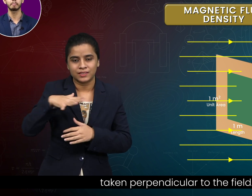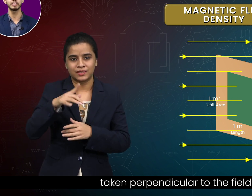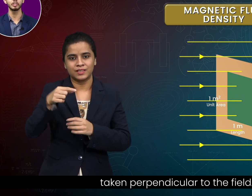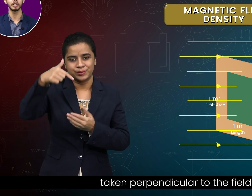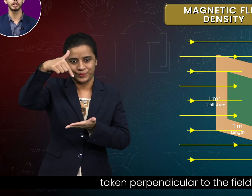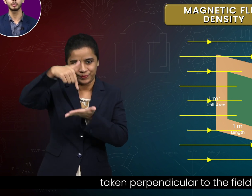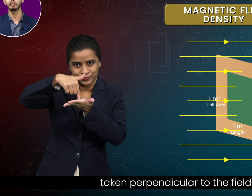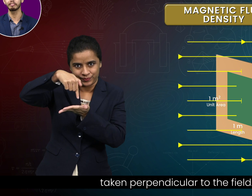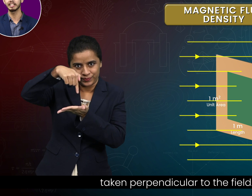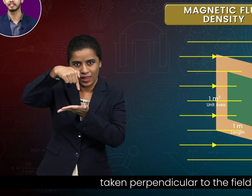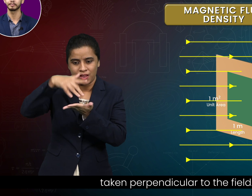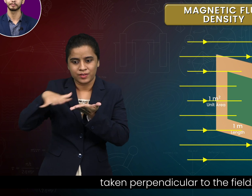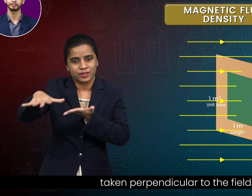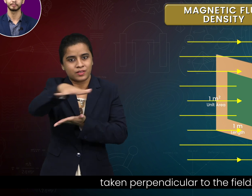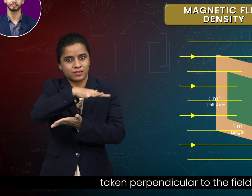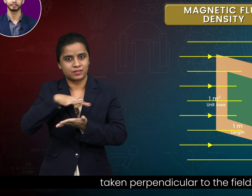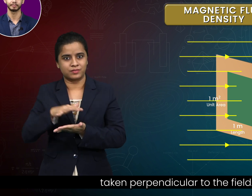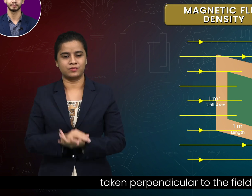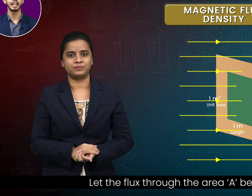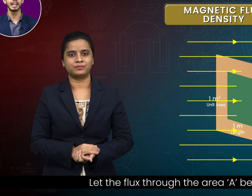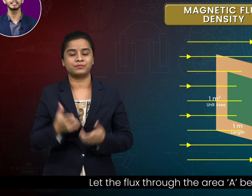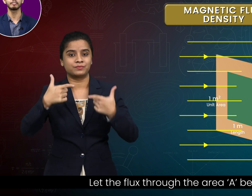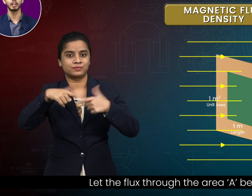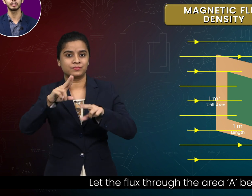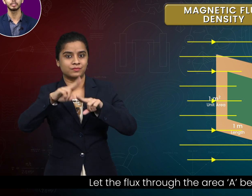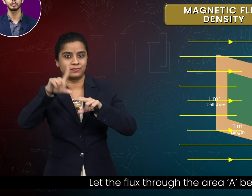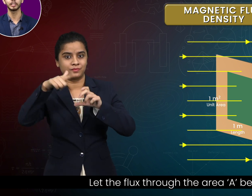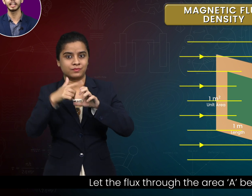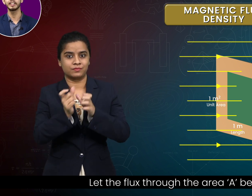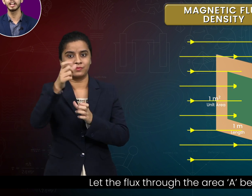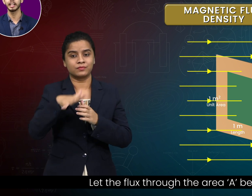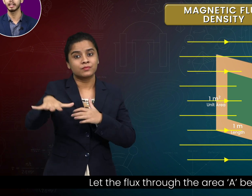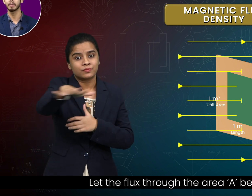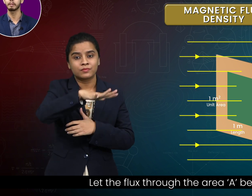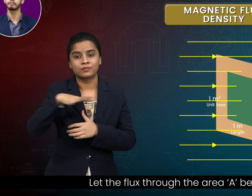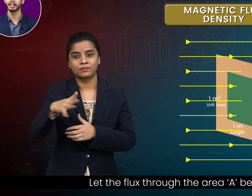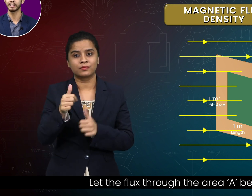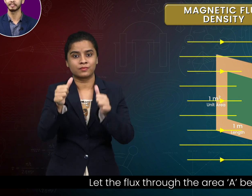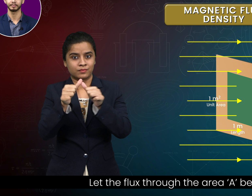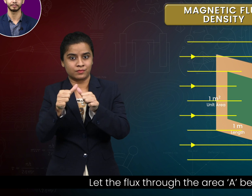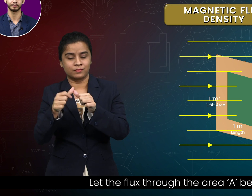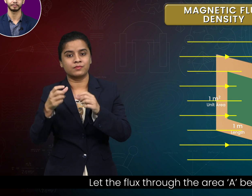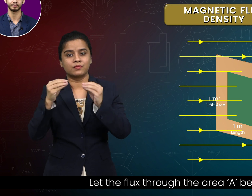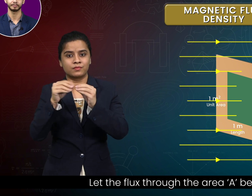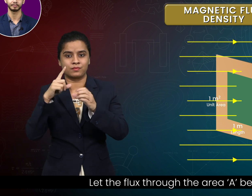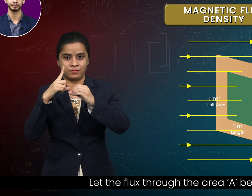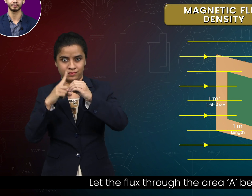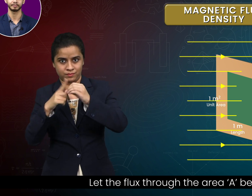taken perpendicular to the field. Let the flux through the area A be phi.